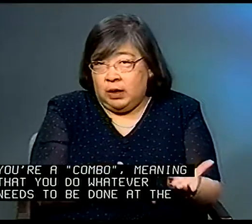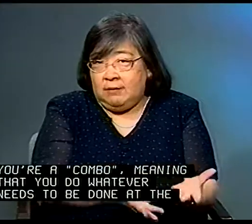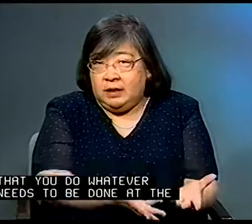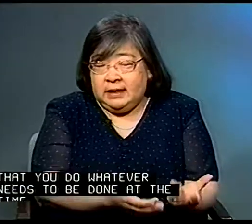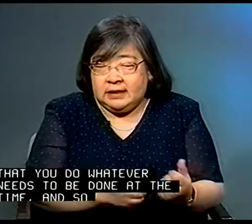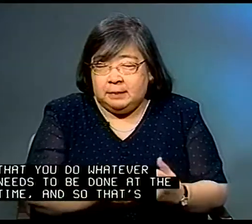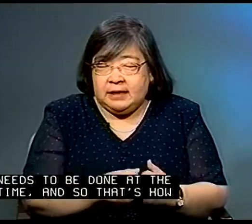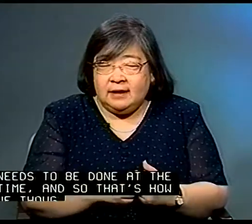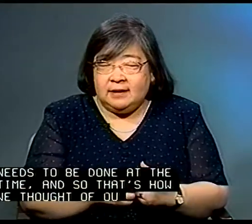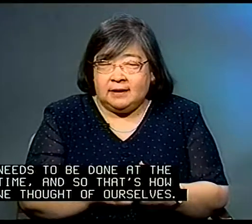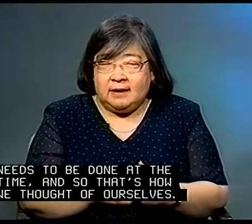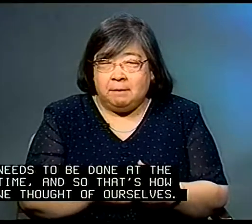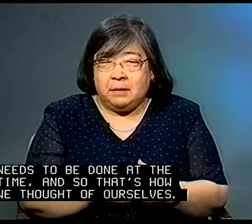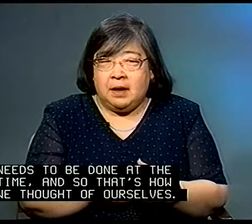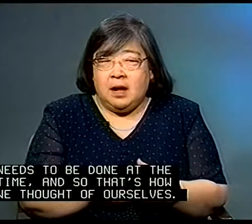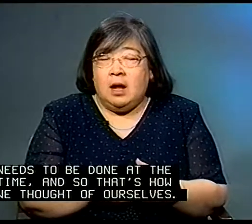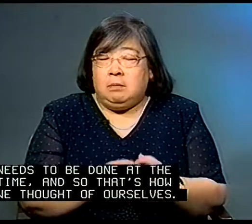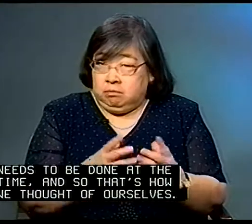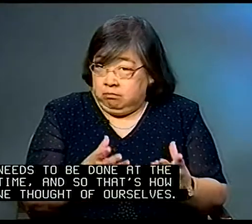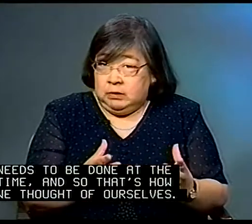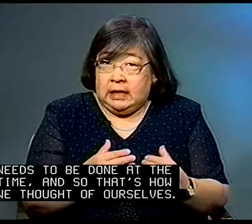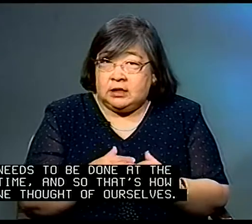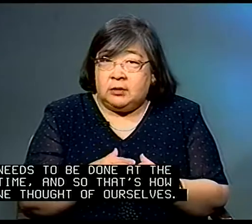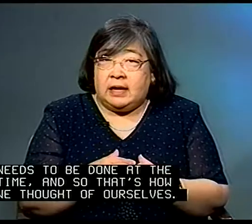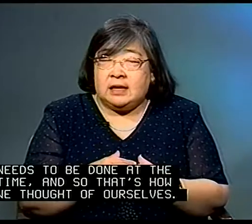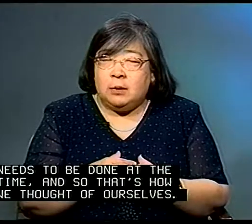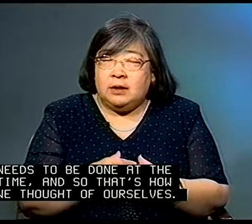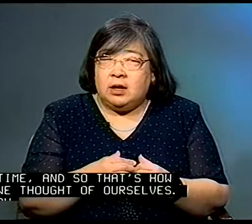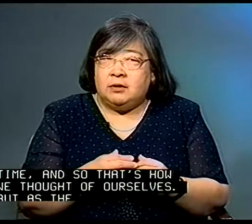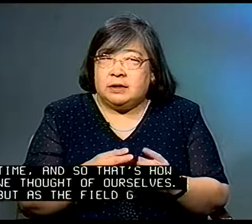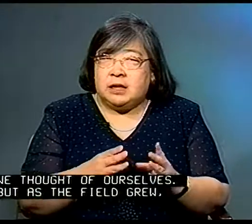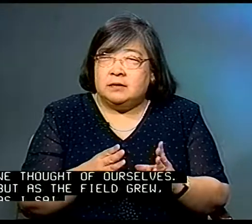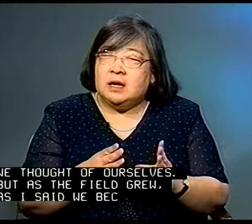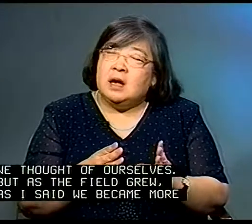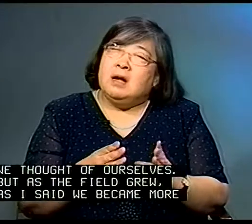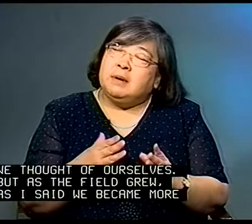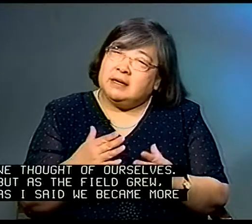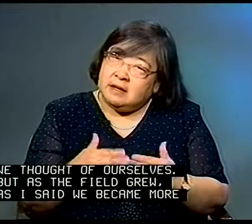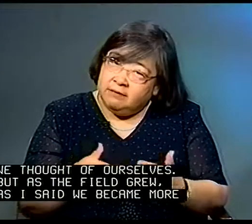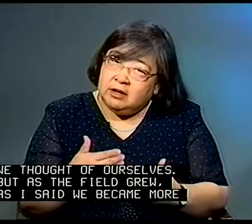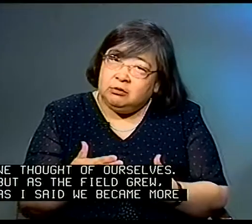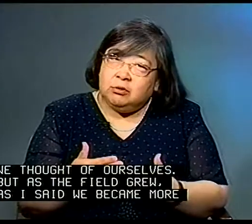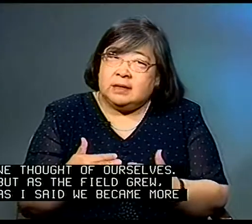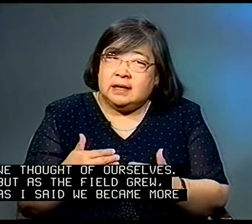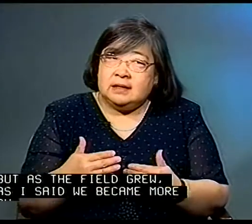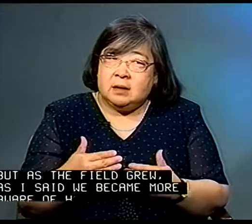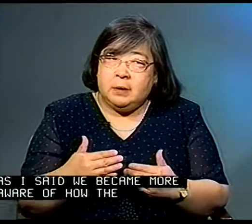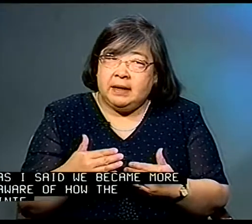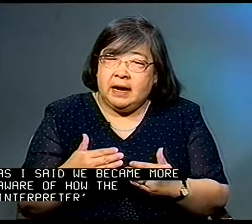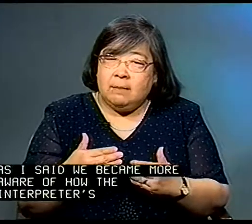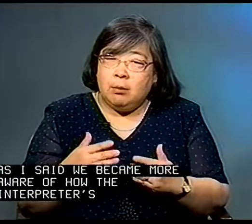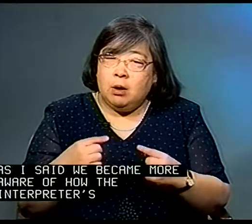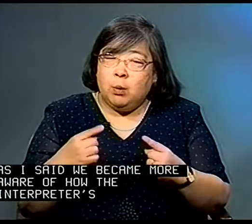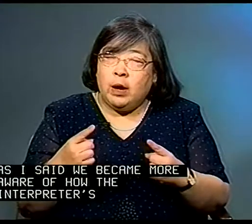whatever needs to be done at the time. And so that's how we thought of ourselves. But as the field grew, as I said, we became more aware